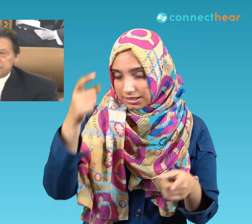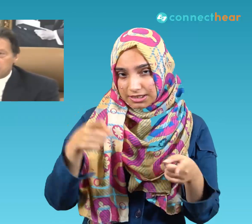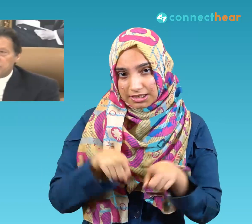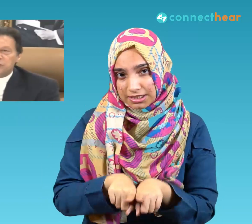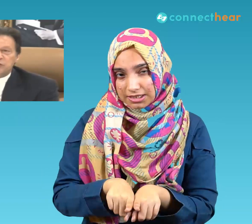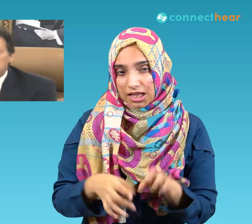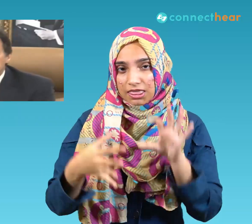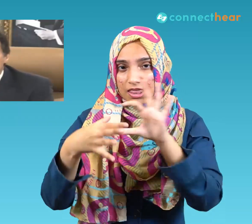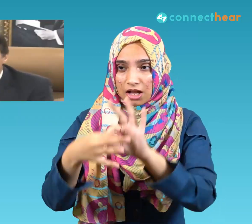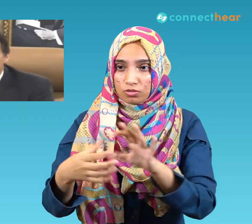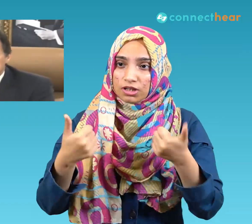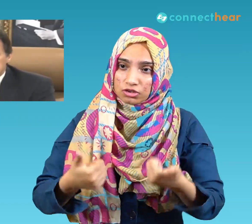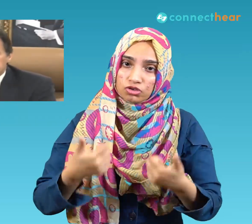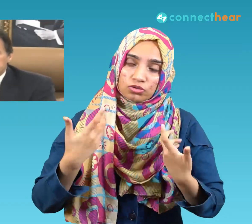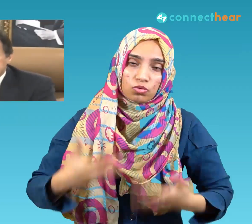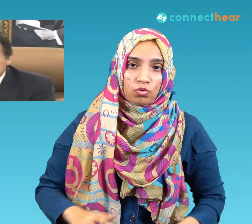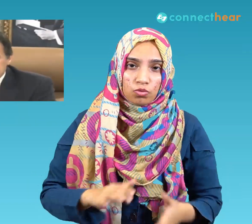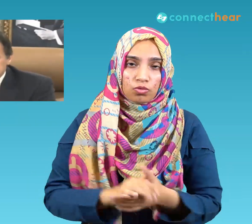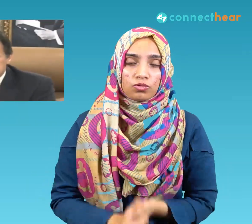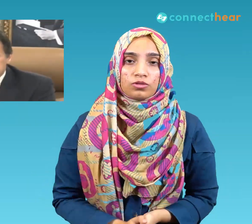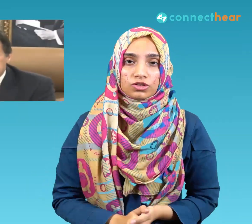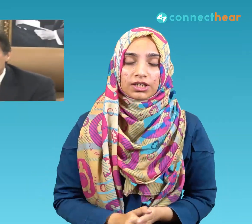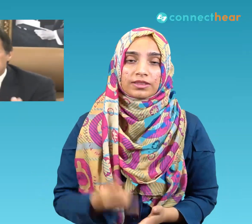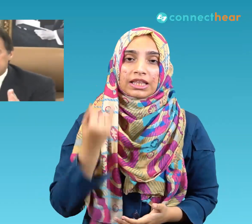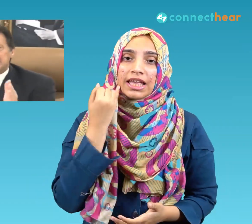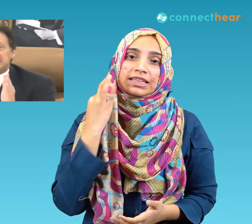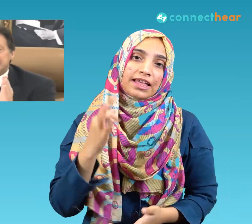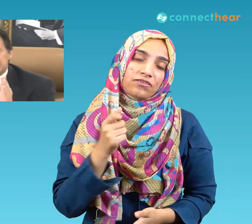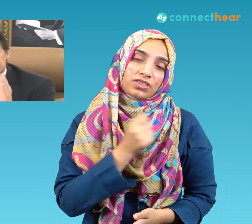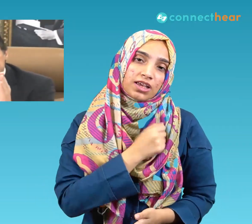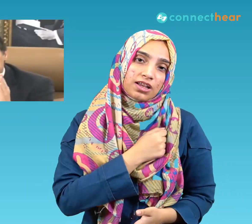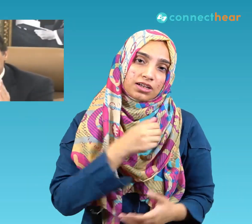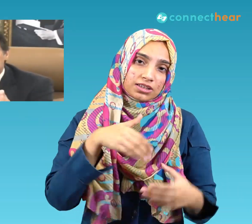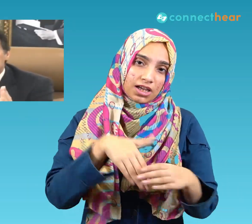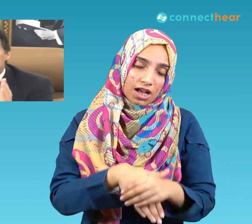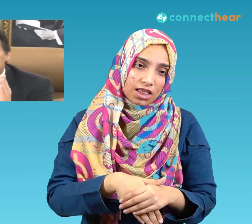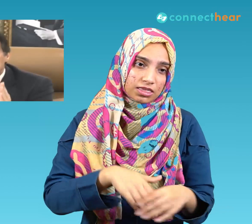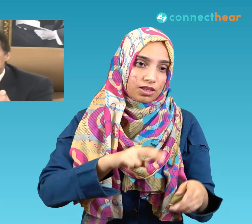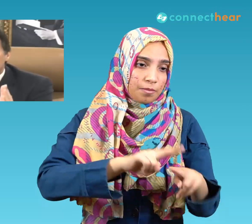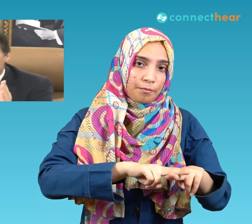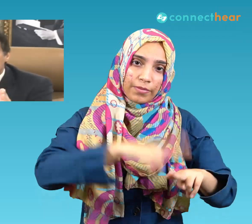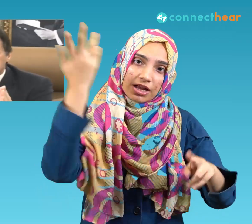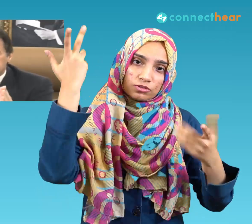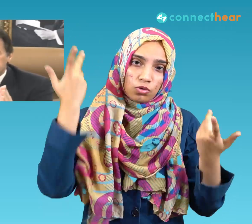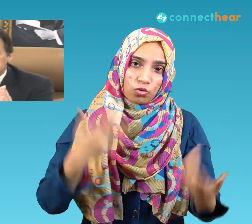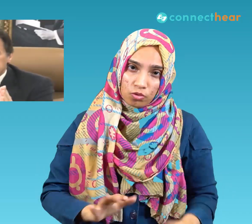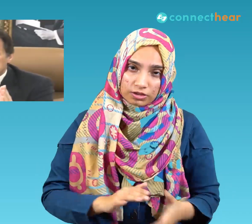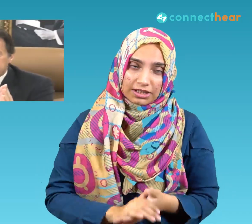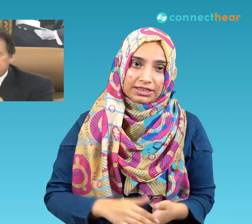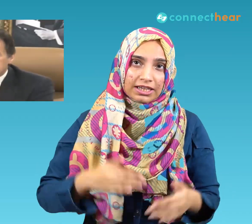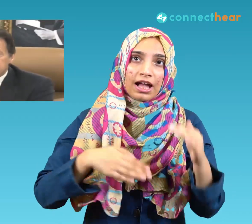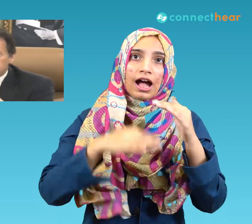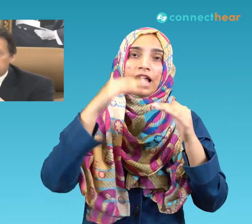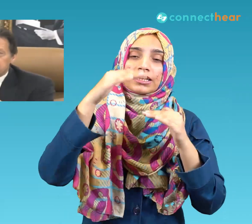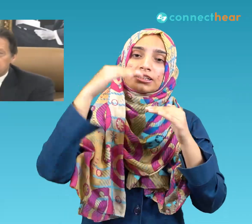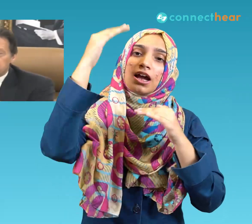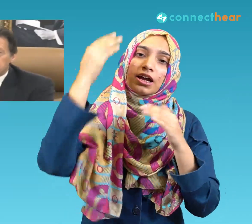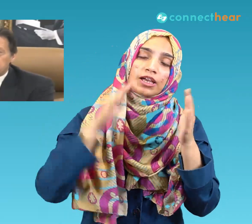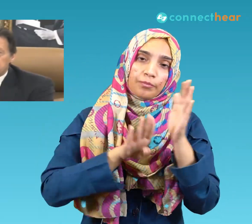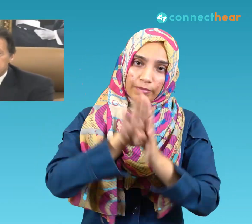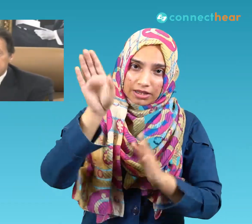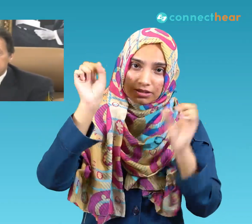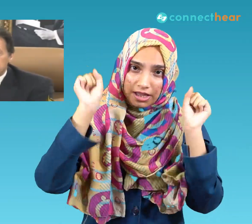have a north to south, east to west connectivity, and Pakistan's special strategic location connects it to